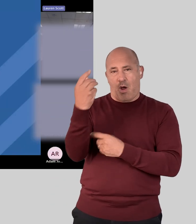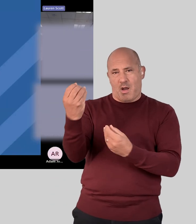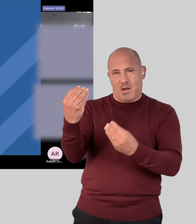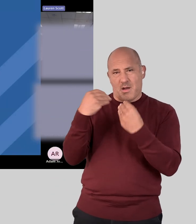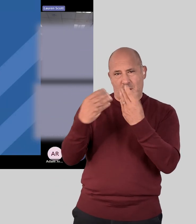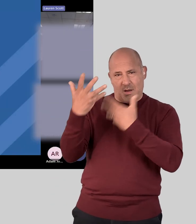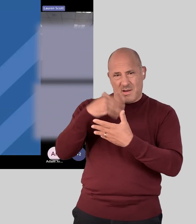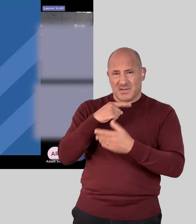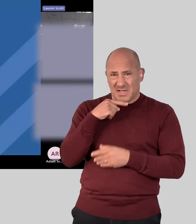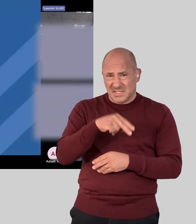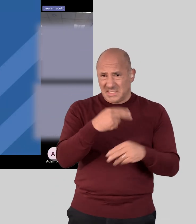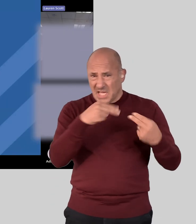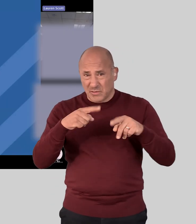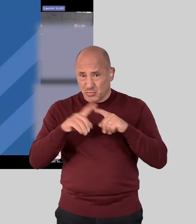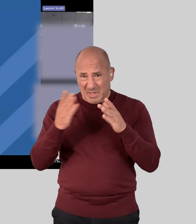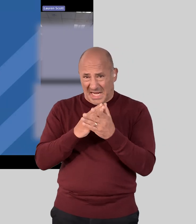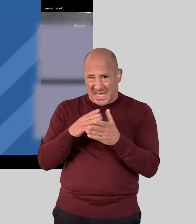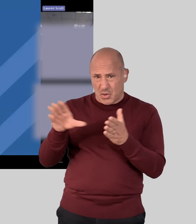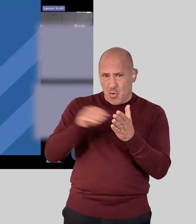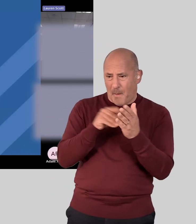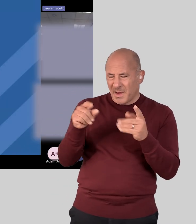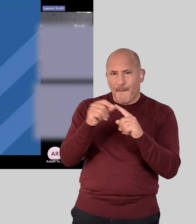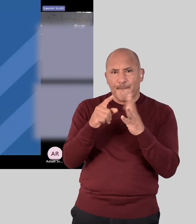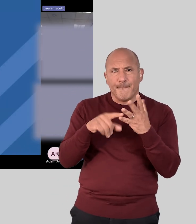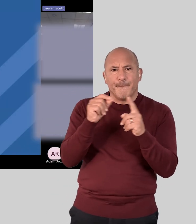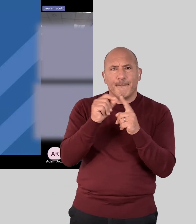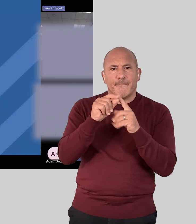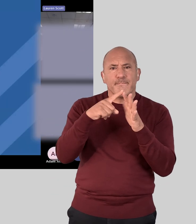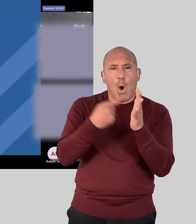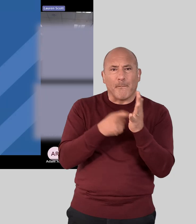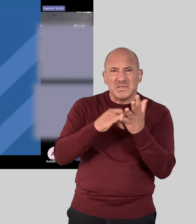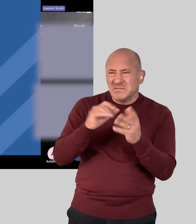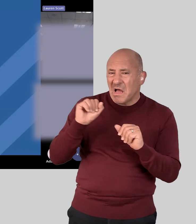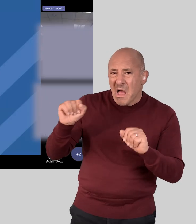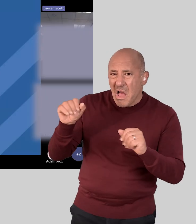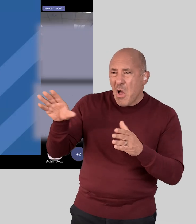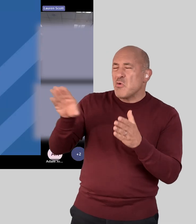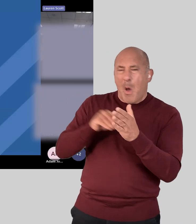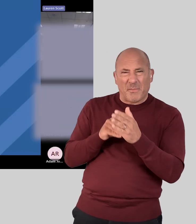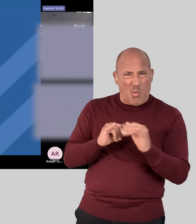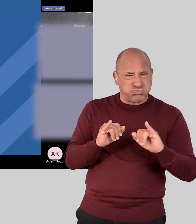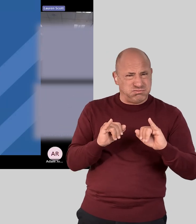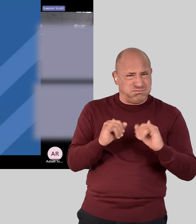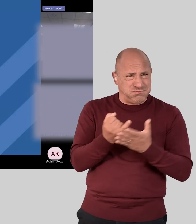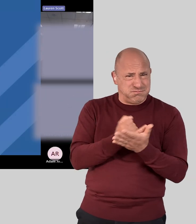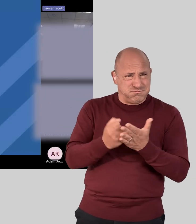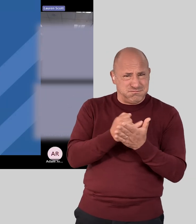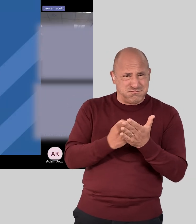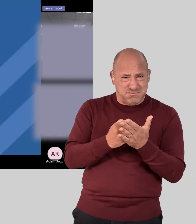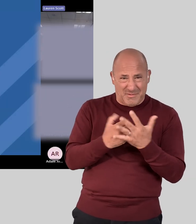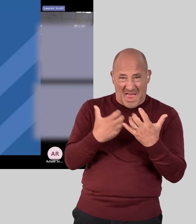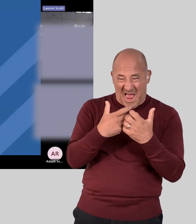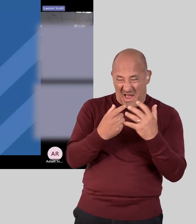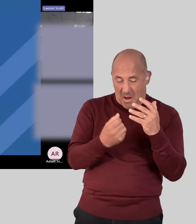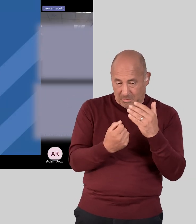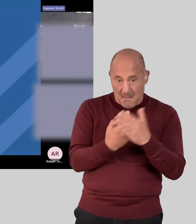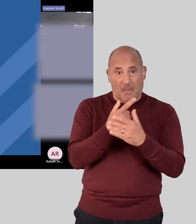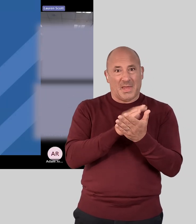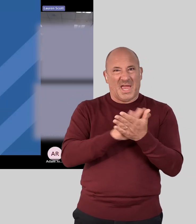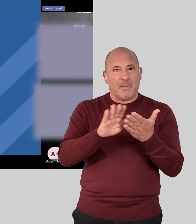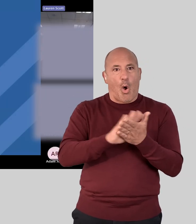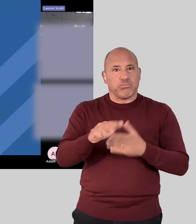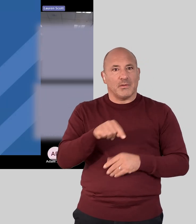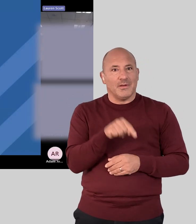dancers were just trying to copy poppers, and they were just doing it badly. And then that's how hip